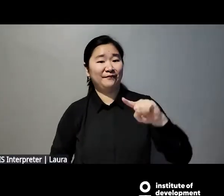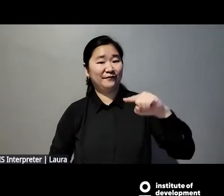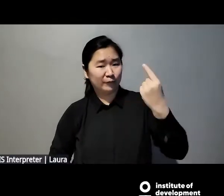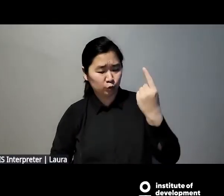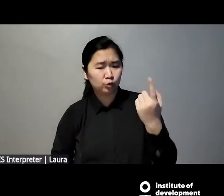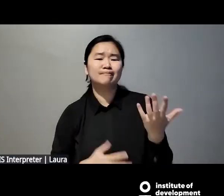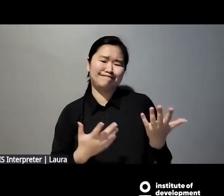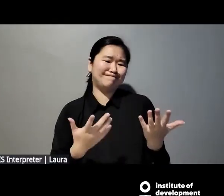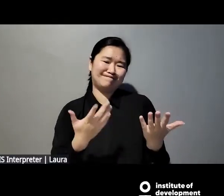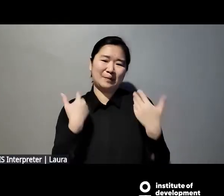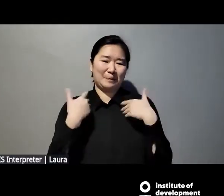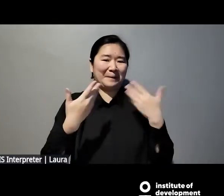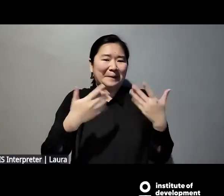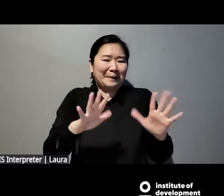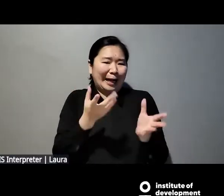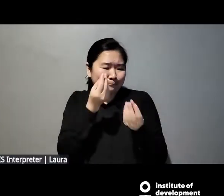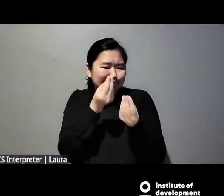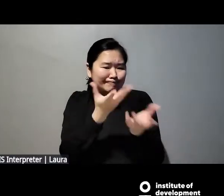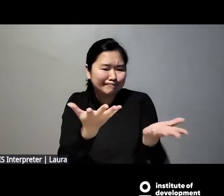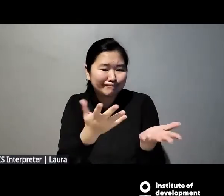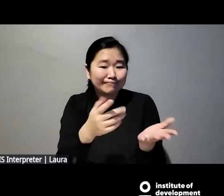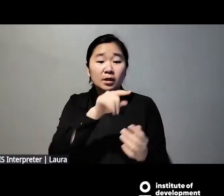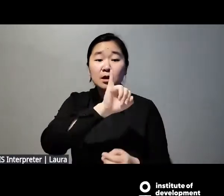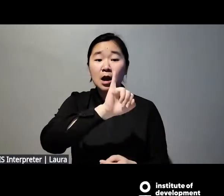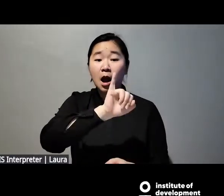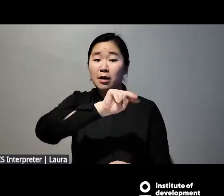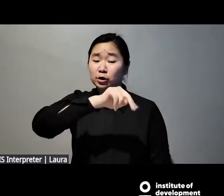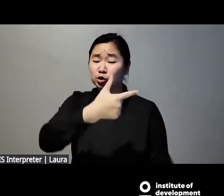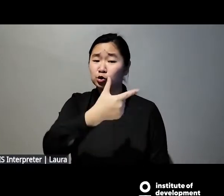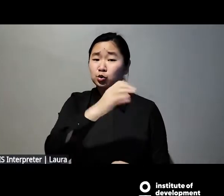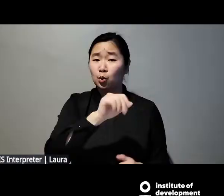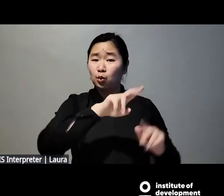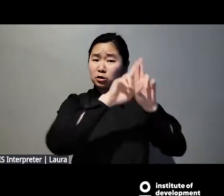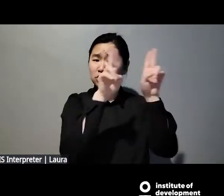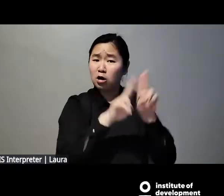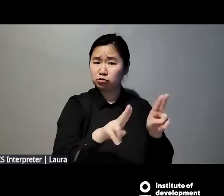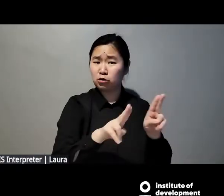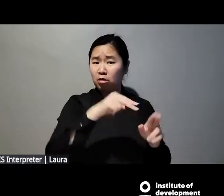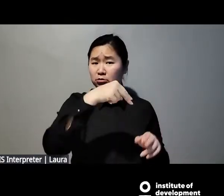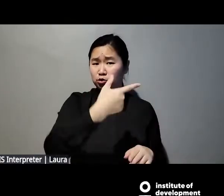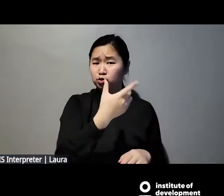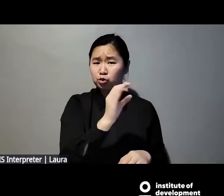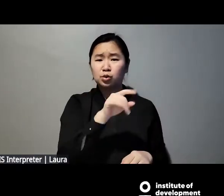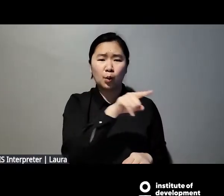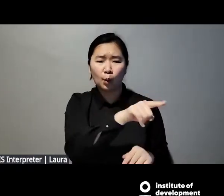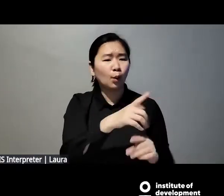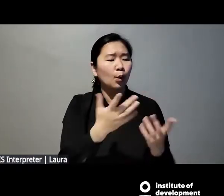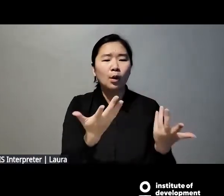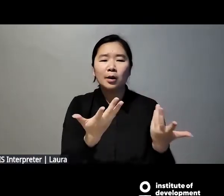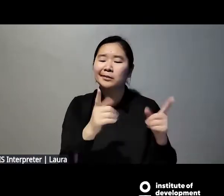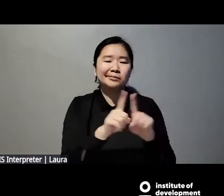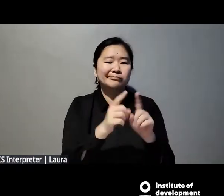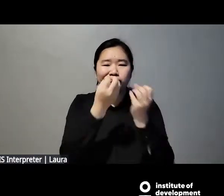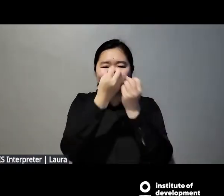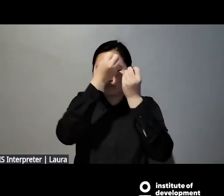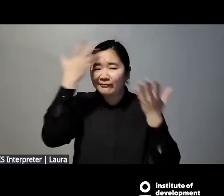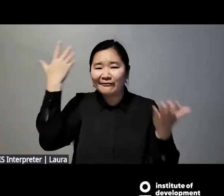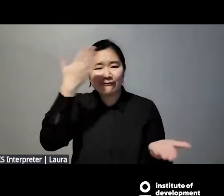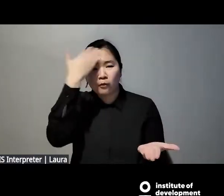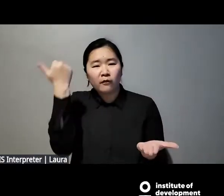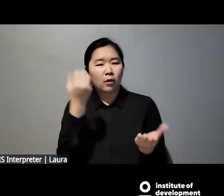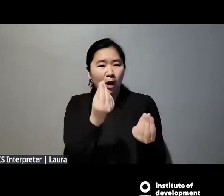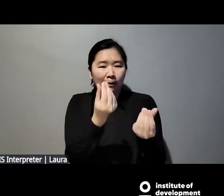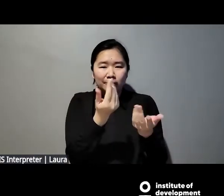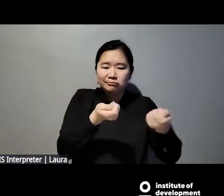investigation. So this is a tricky one, but the paper says the lesson here is that